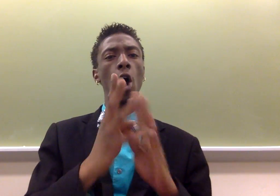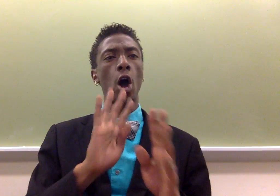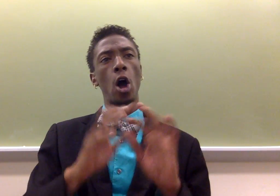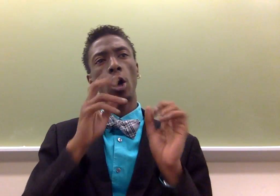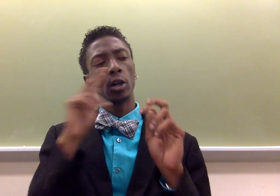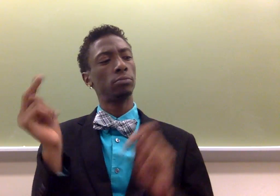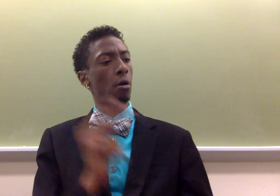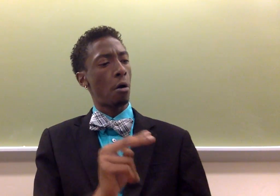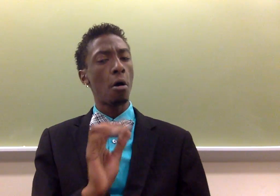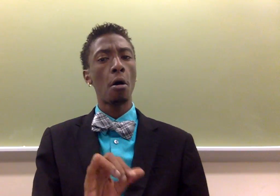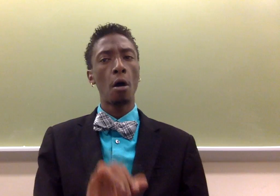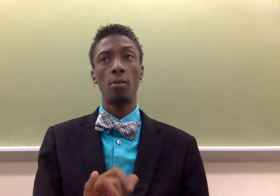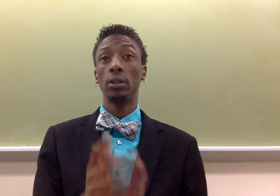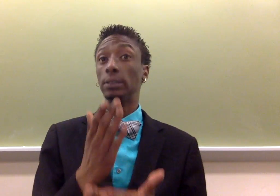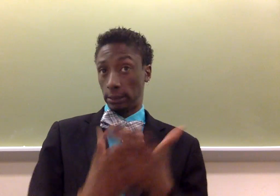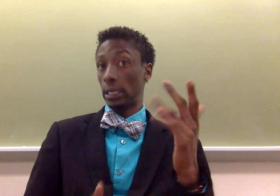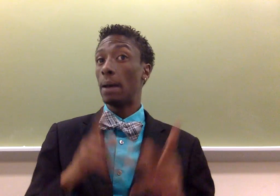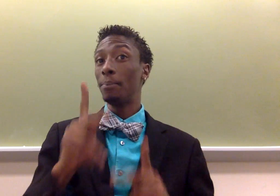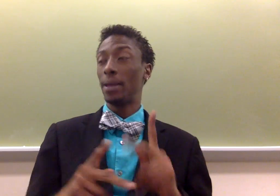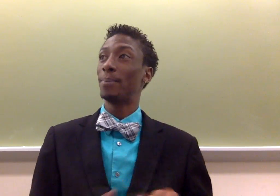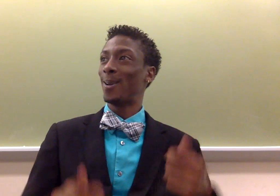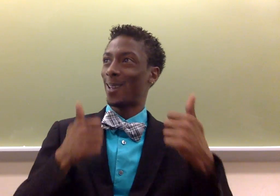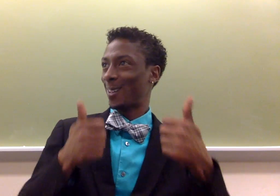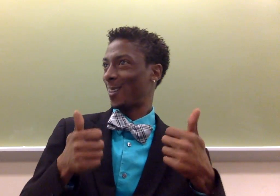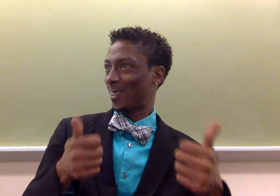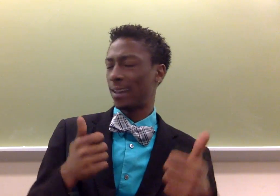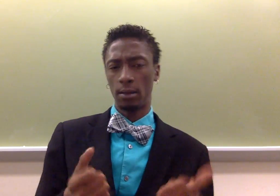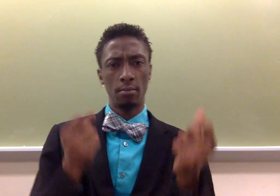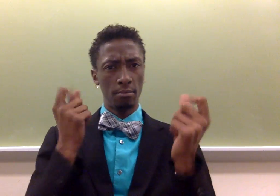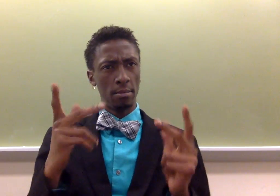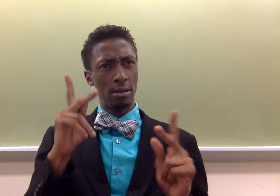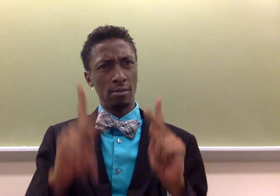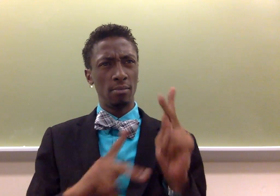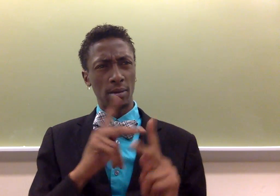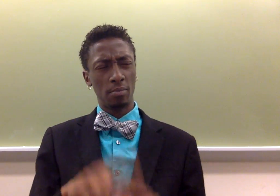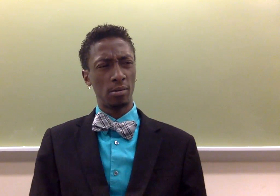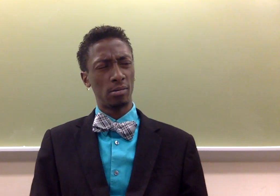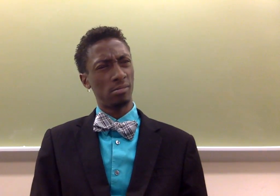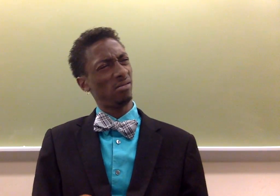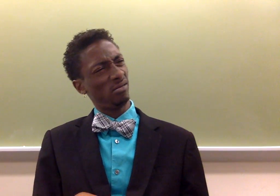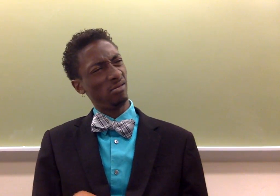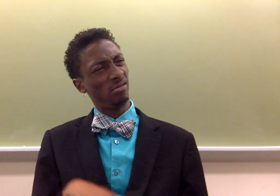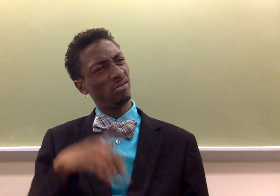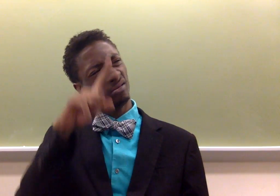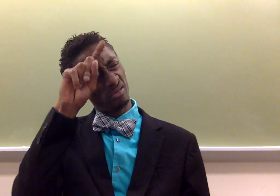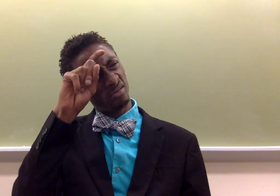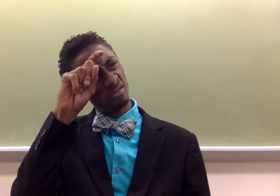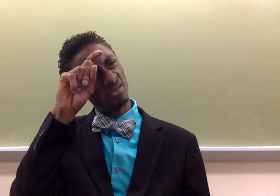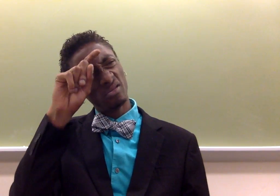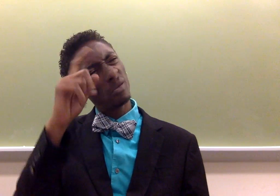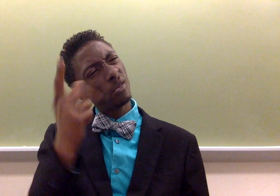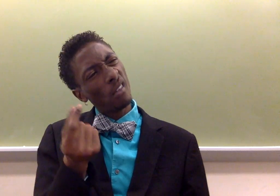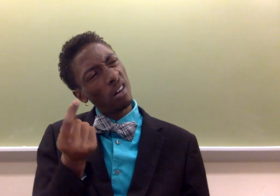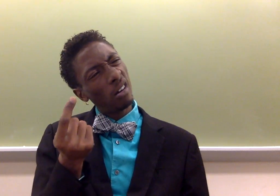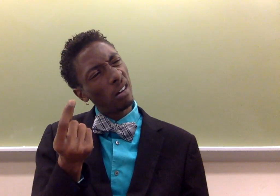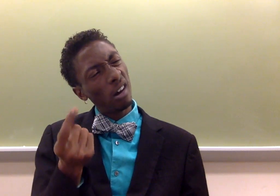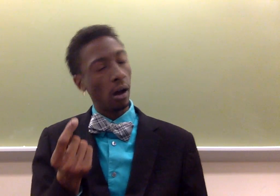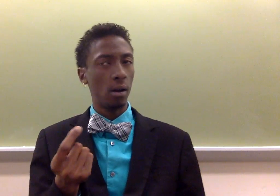some people gave us the thumbs up. A lot of people were just it didn't compute. The idea of women being killed